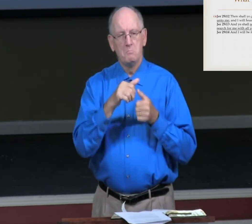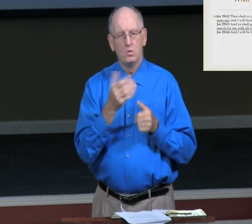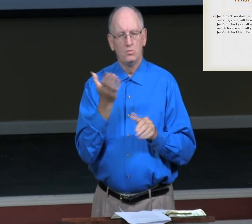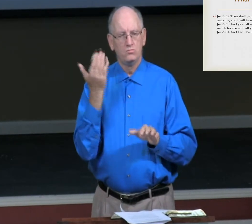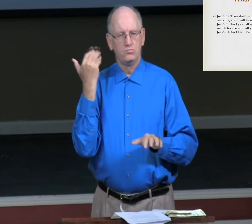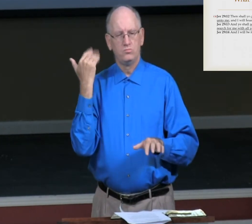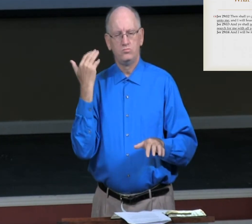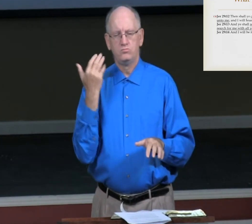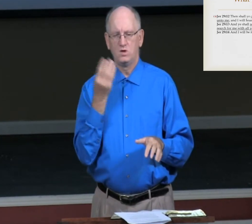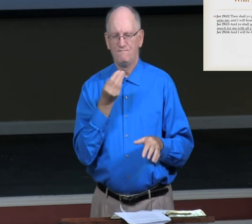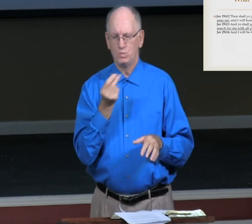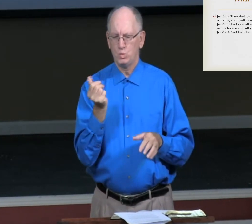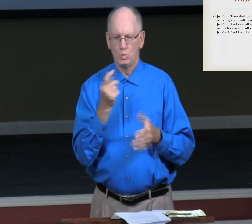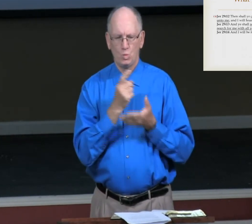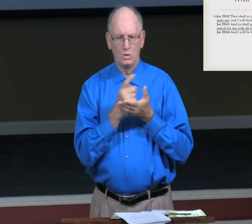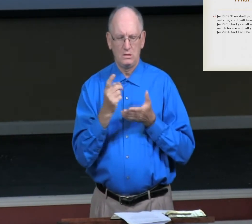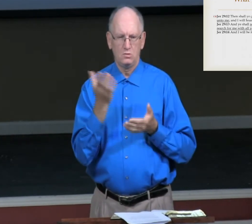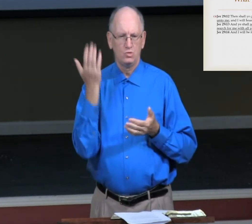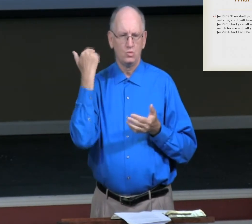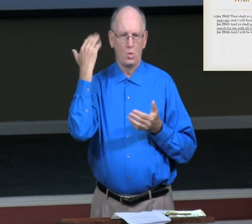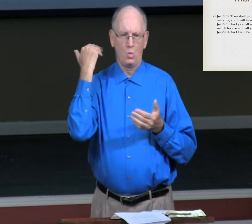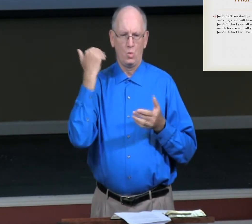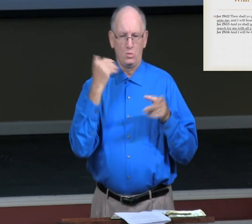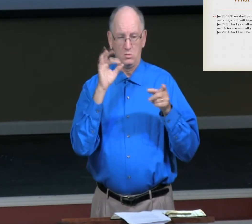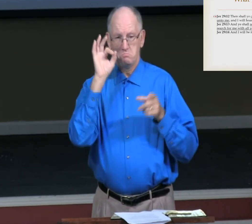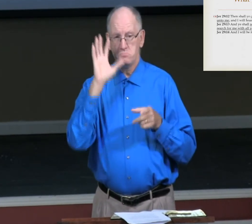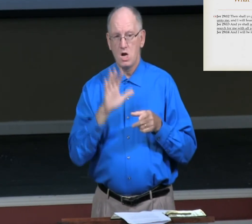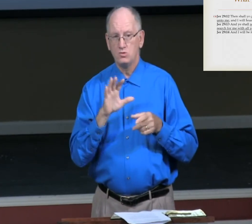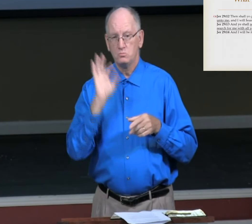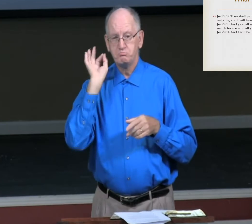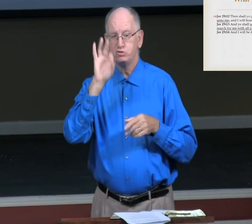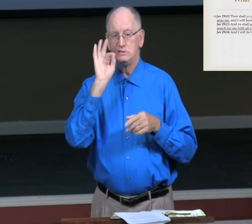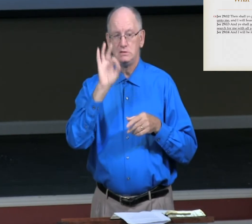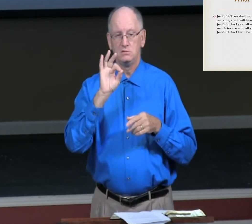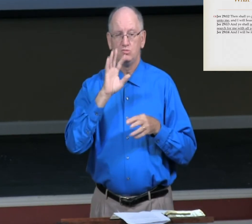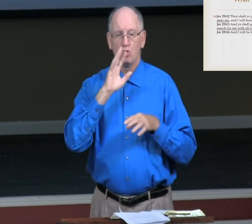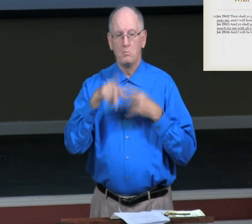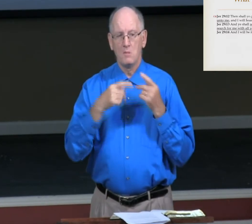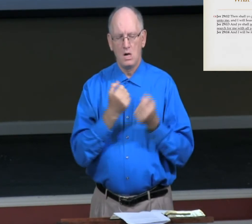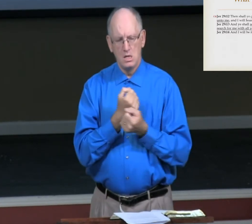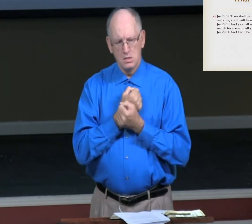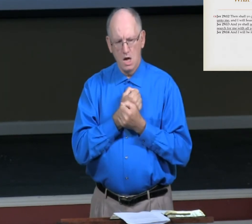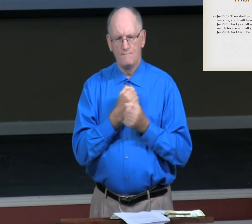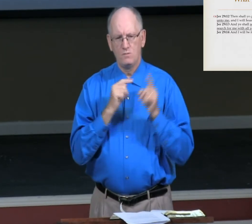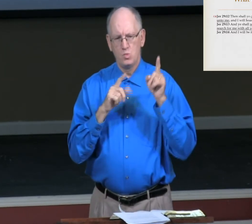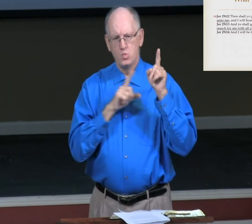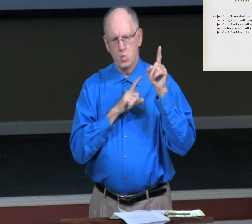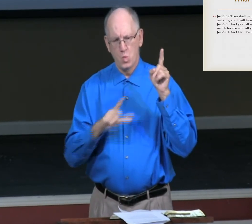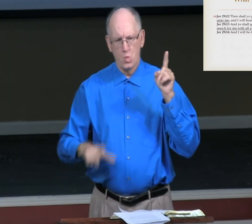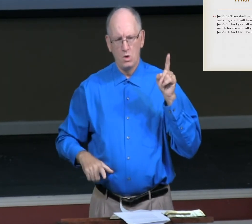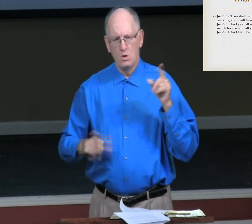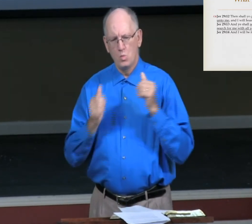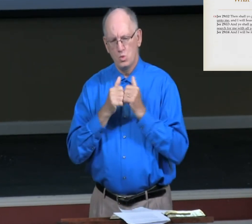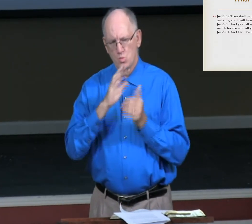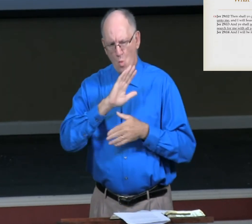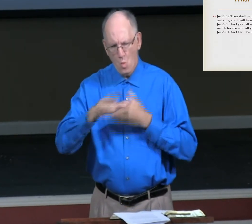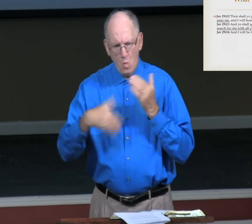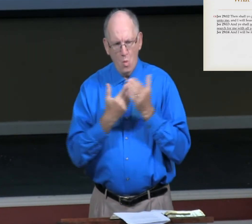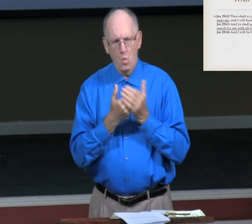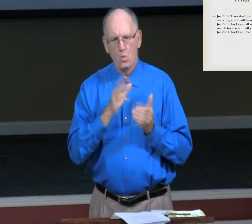You notice, I remember a while back, probably a few weeks ago, Pastor preached about loving the Lord with all